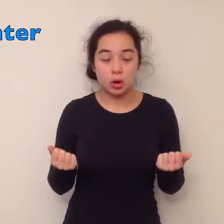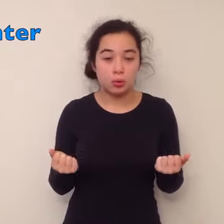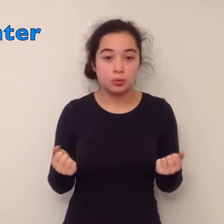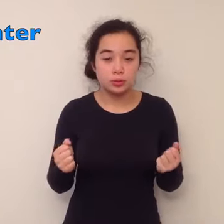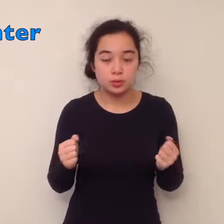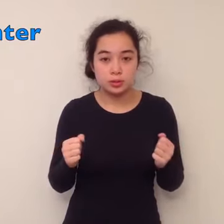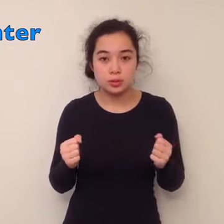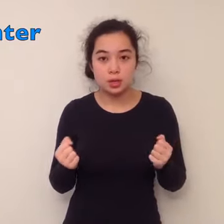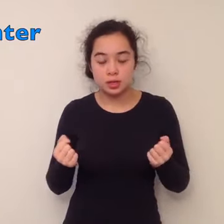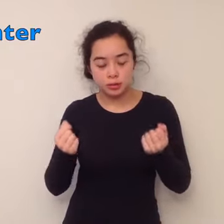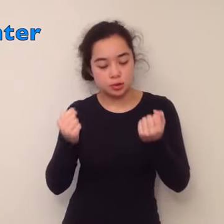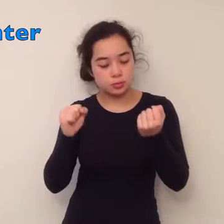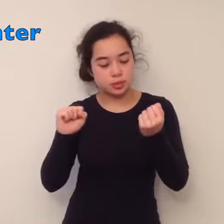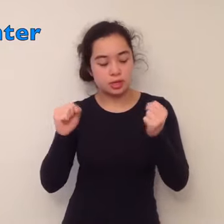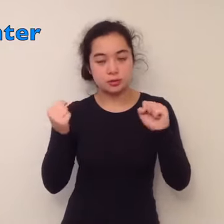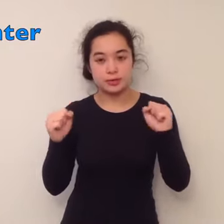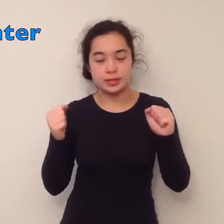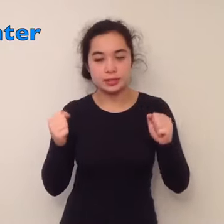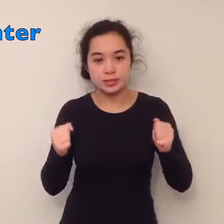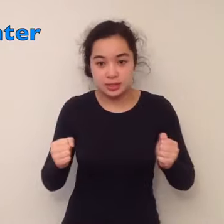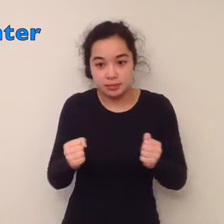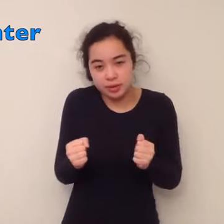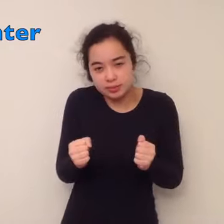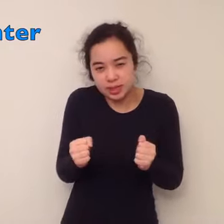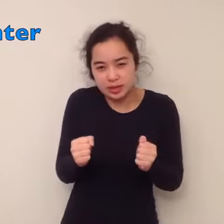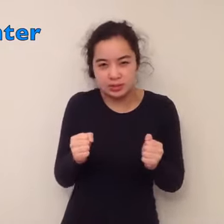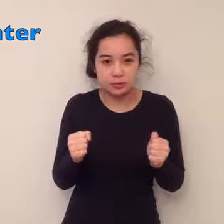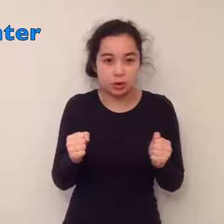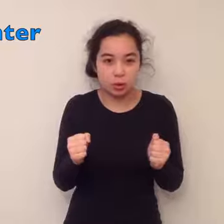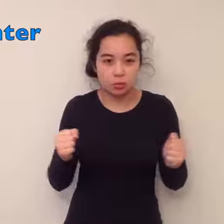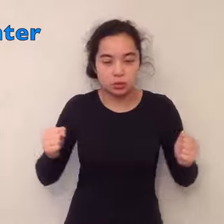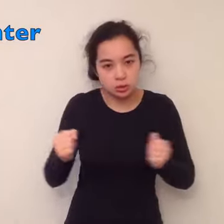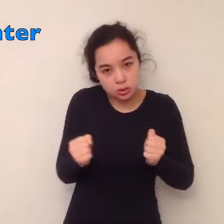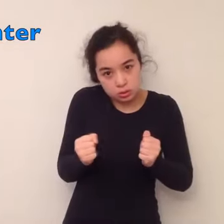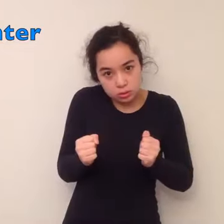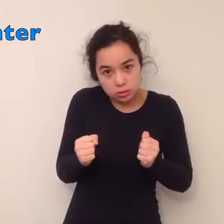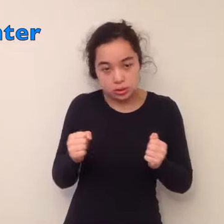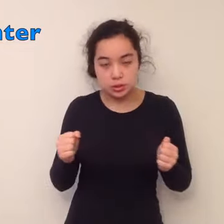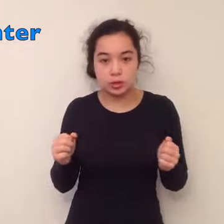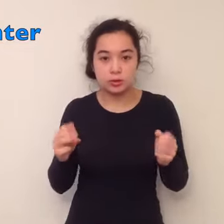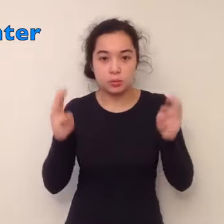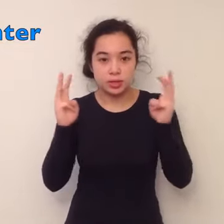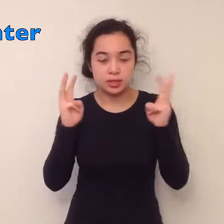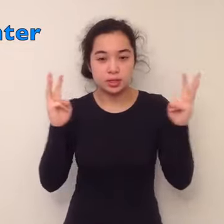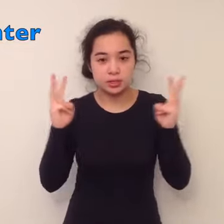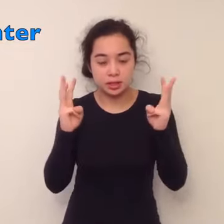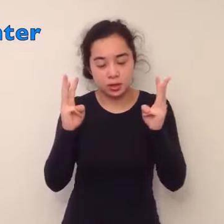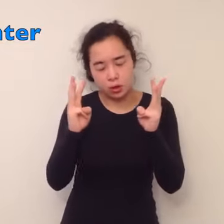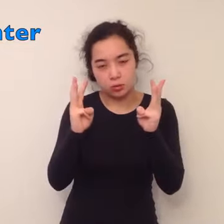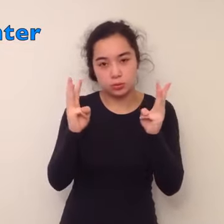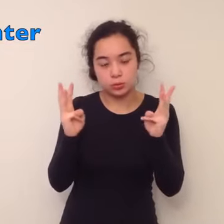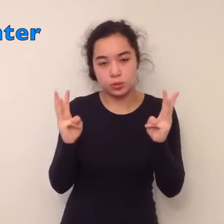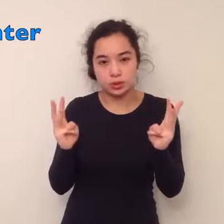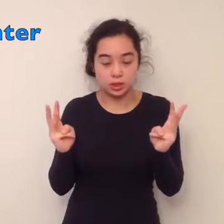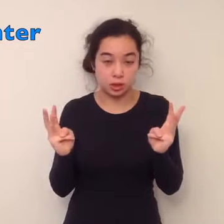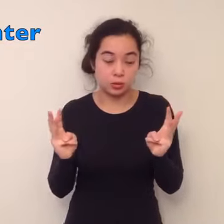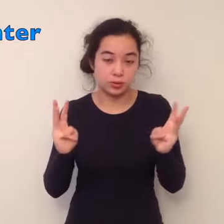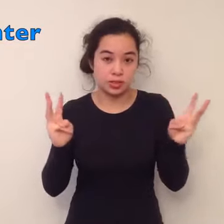cold in sign language, you take your fists and bring them together as if you're cold. So winter is like cold, it's like a cold season,